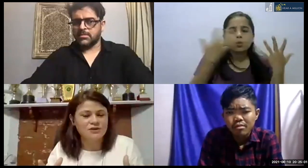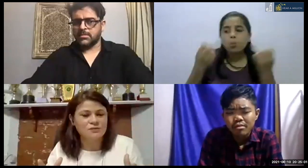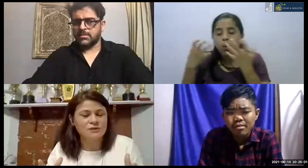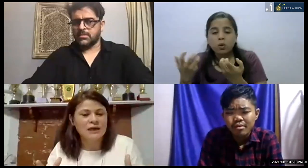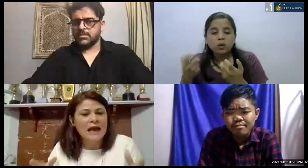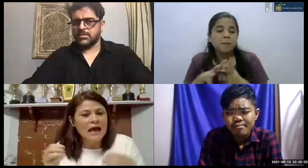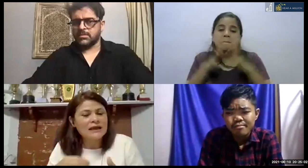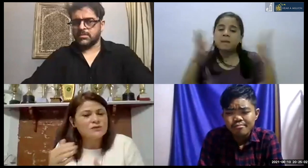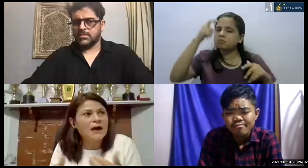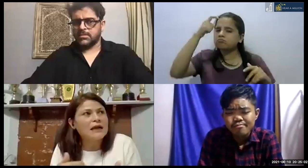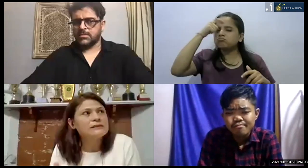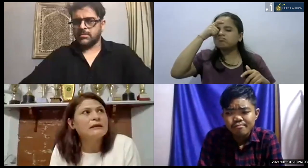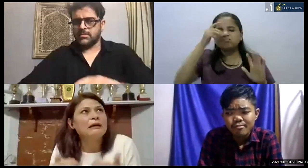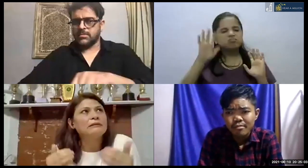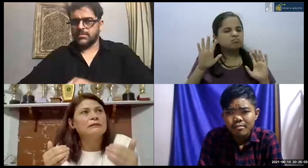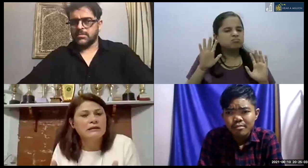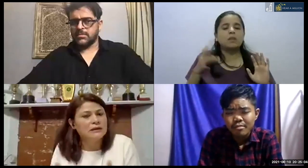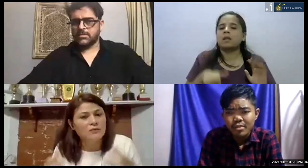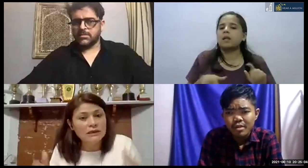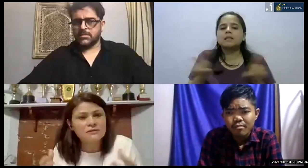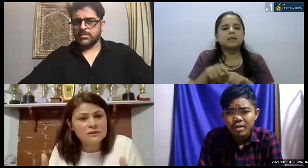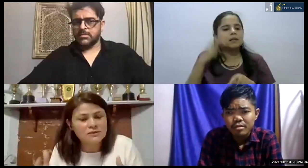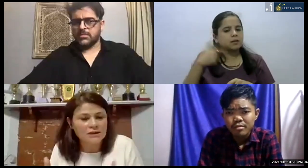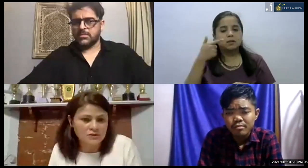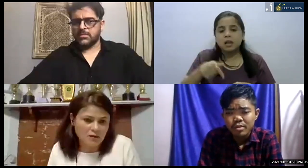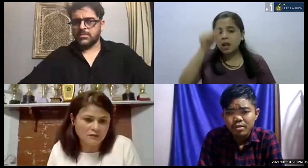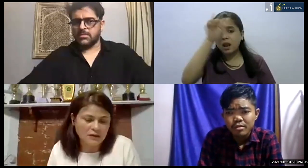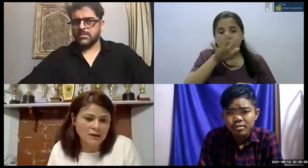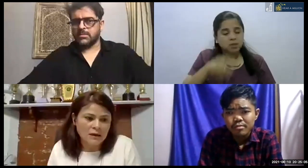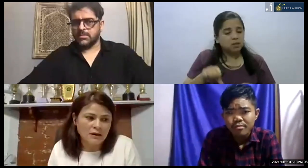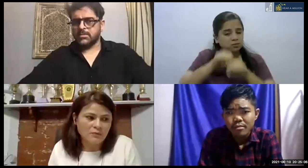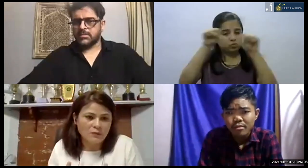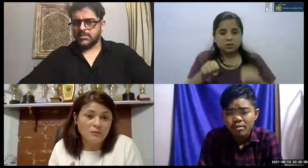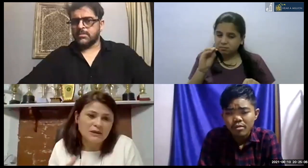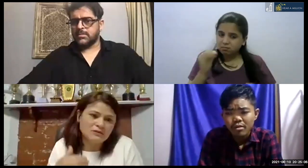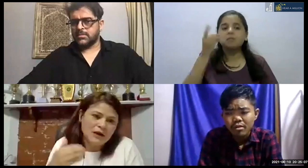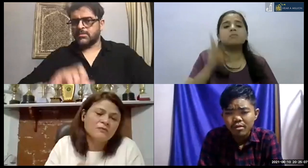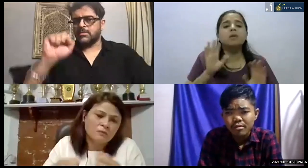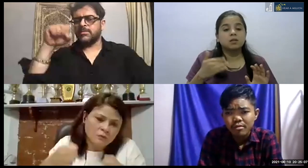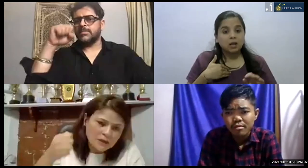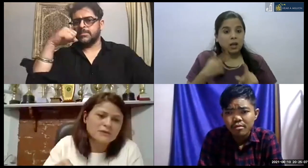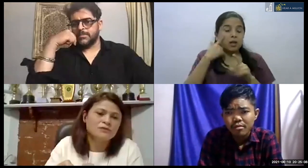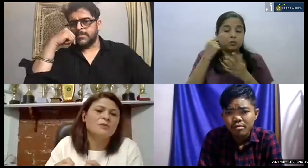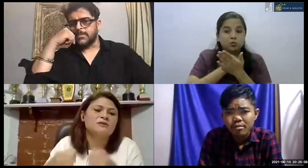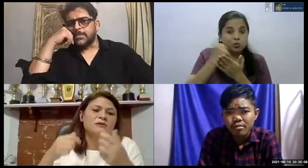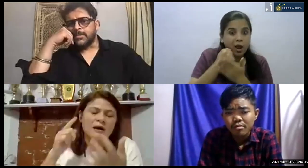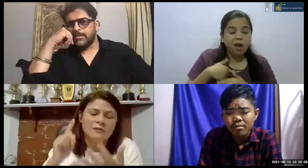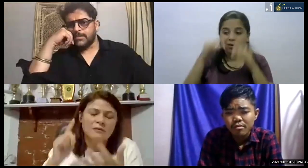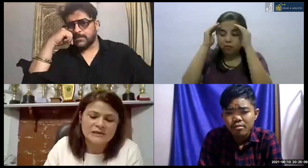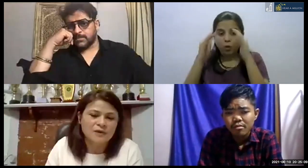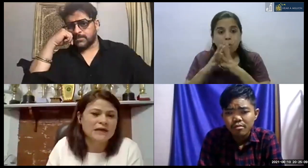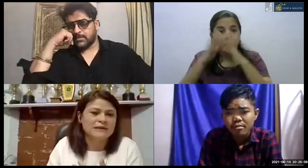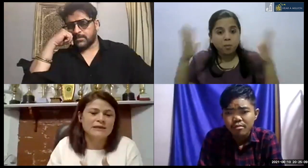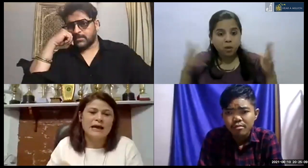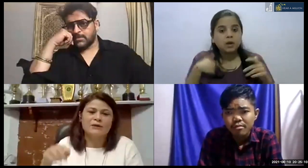larger issues. And that's why I say that in India, we need restructuring of the, when we try focus so much on,